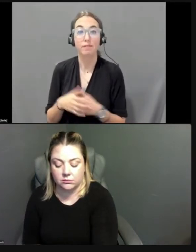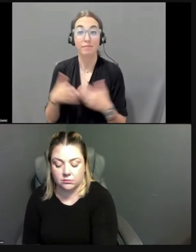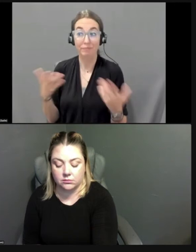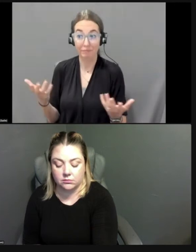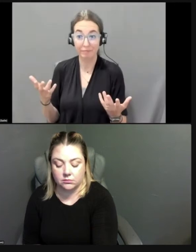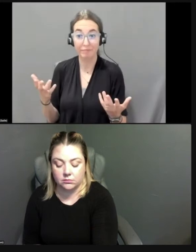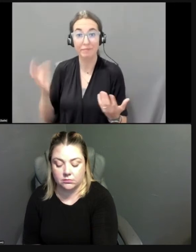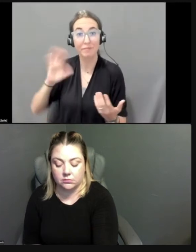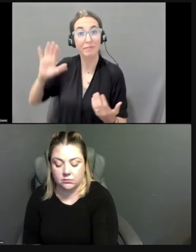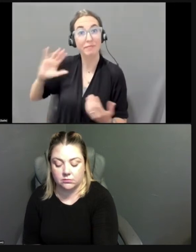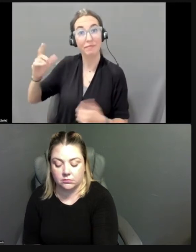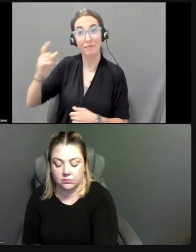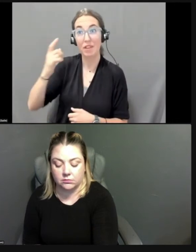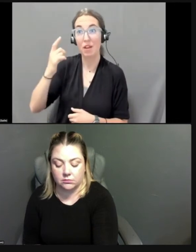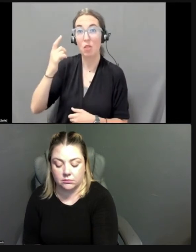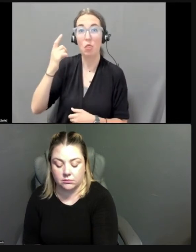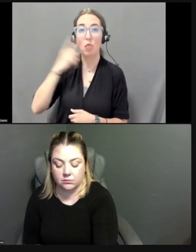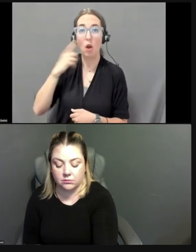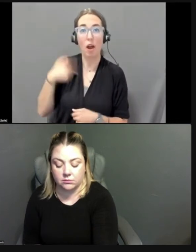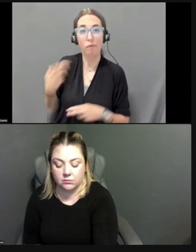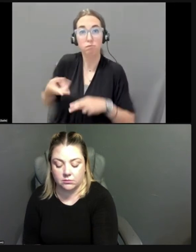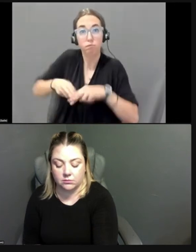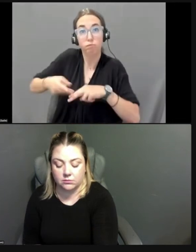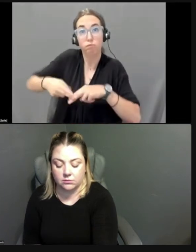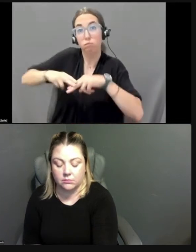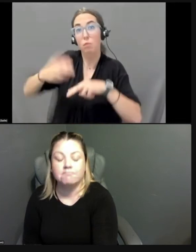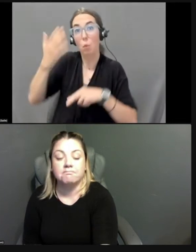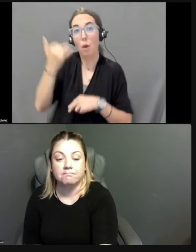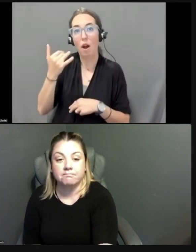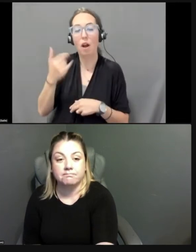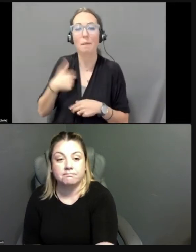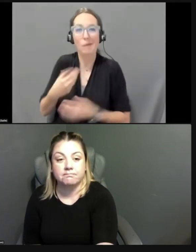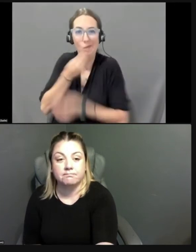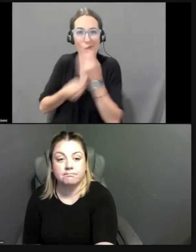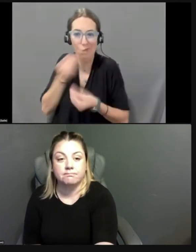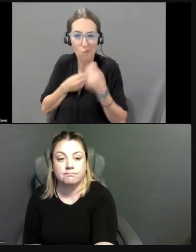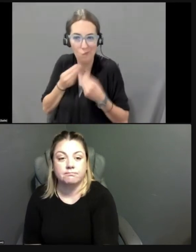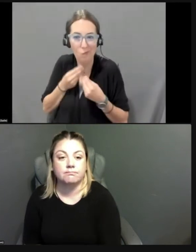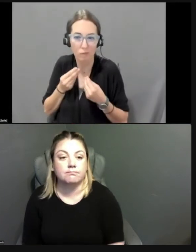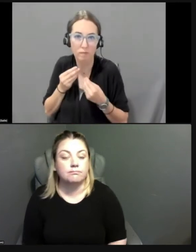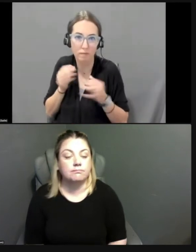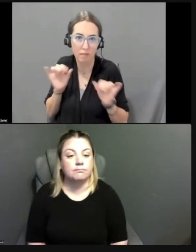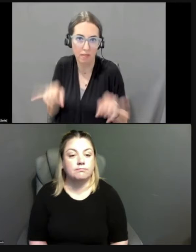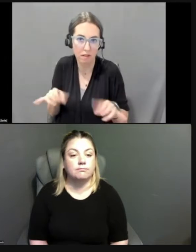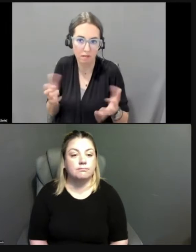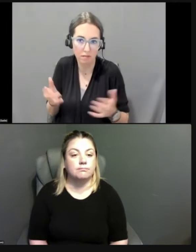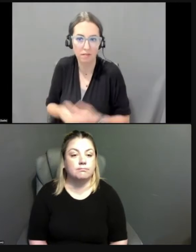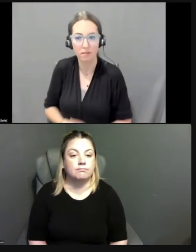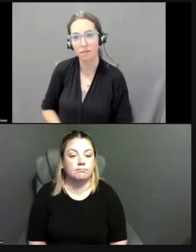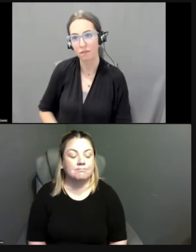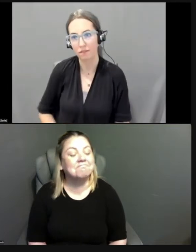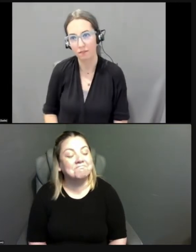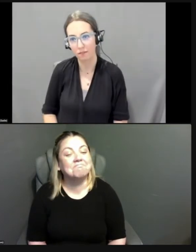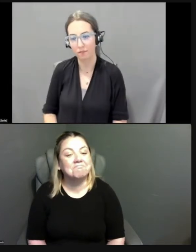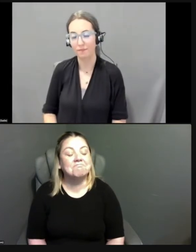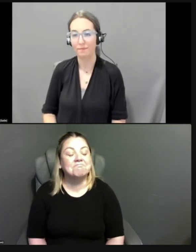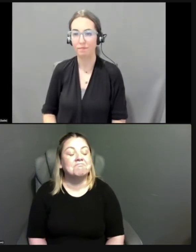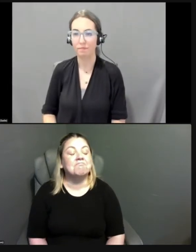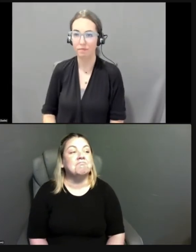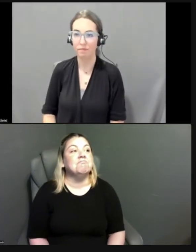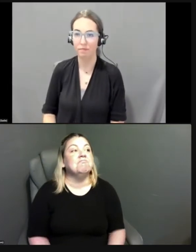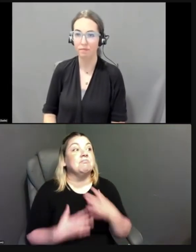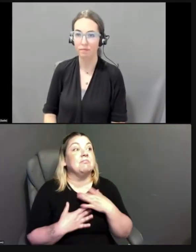palette of foods that I was choosing to eat. So yeah, that's so interesting. And it's funny, it's